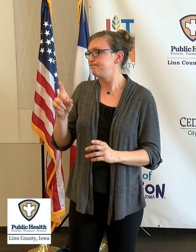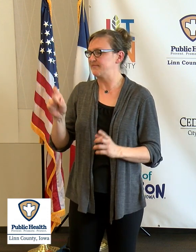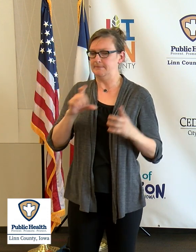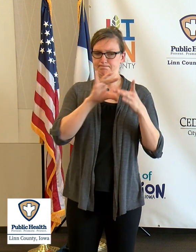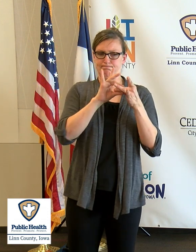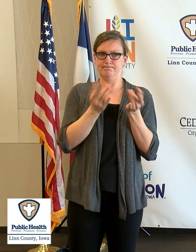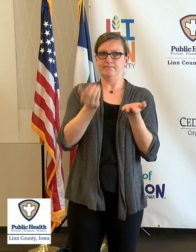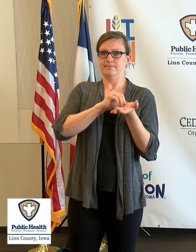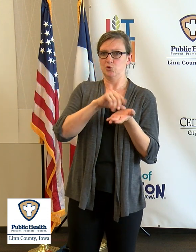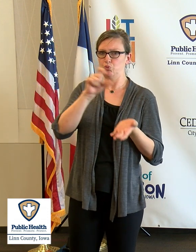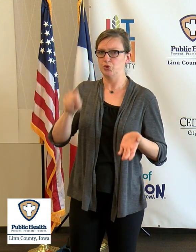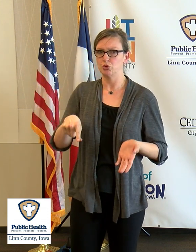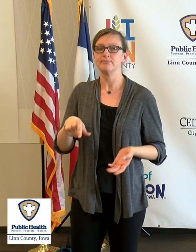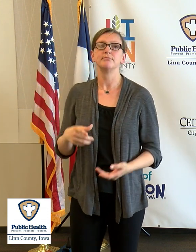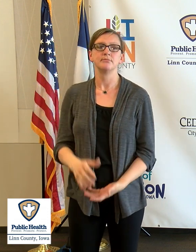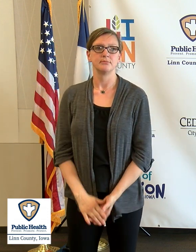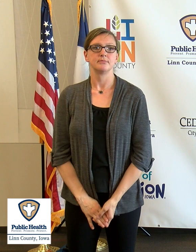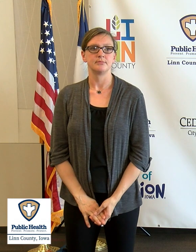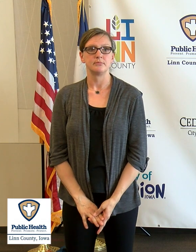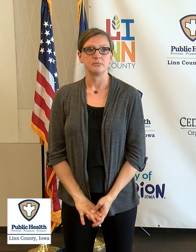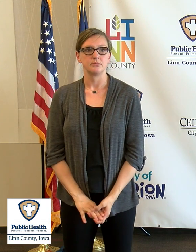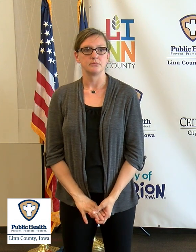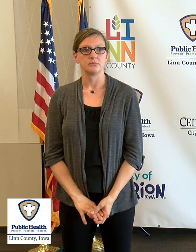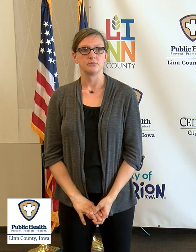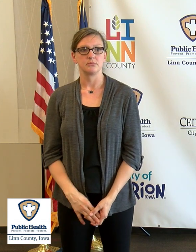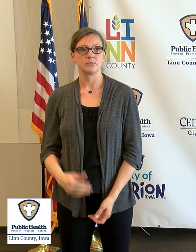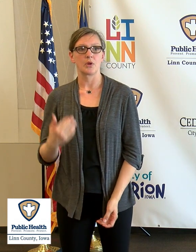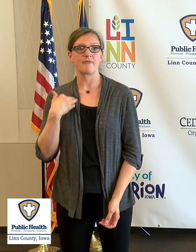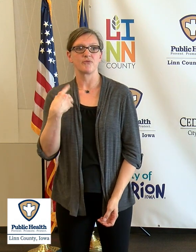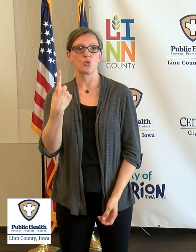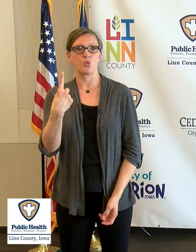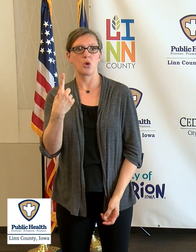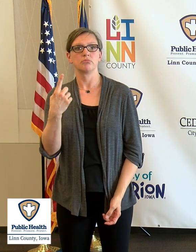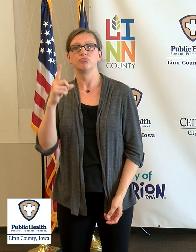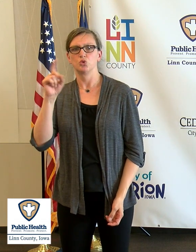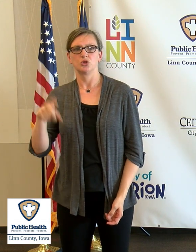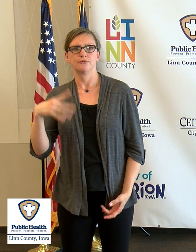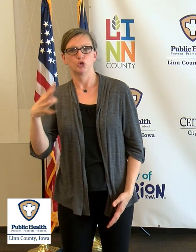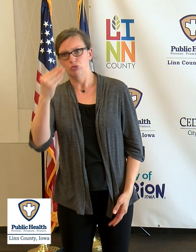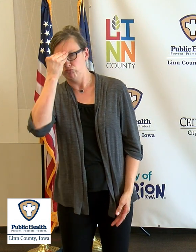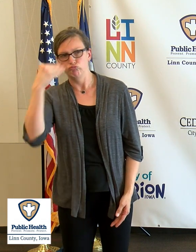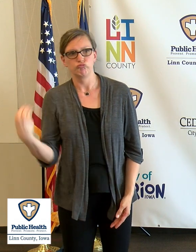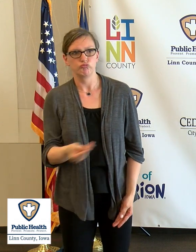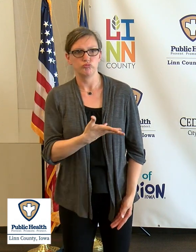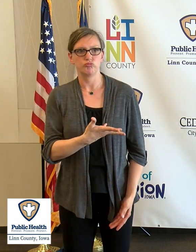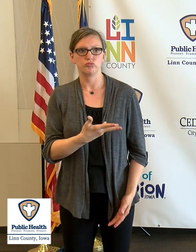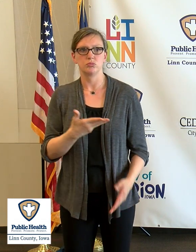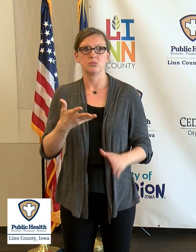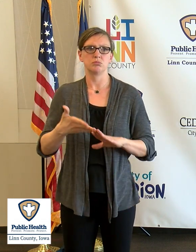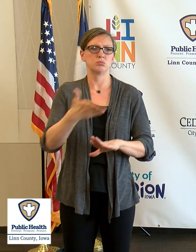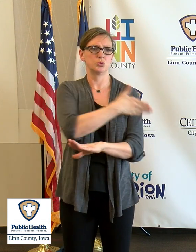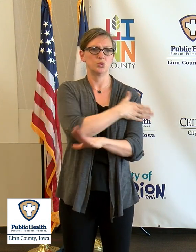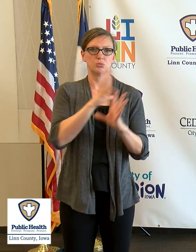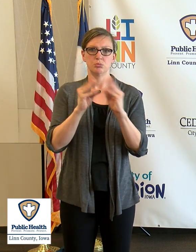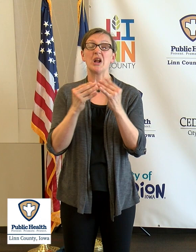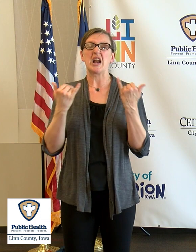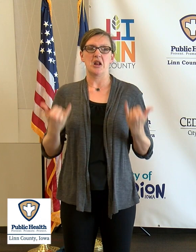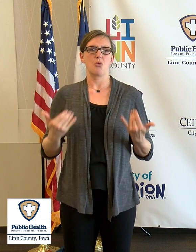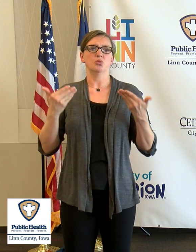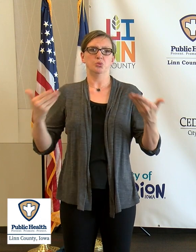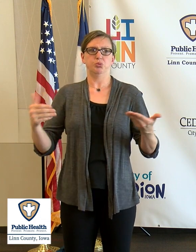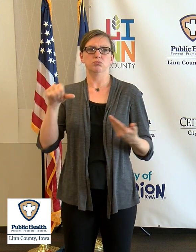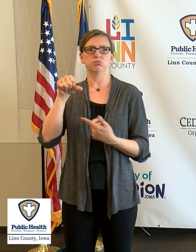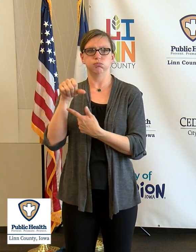responding. I do have one question that came in to us prior to the press conference that I will ask, and then we will move to